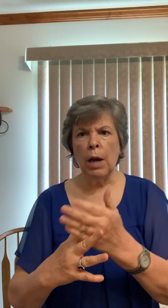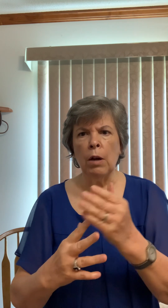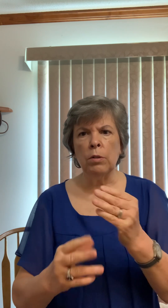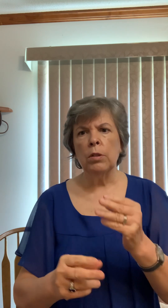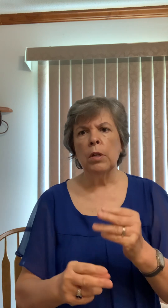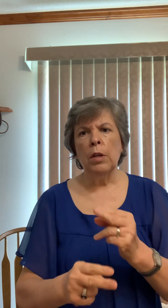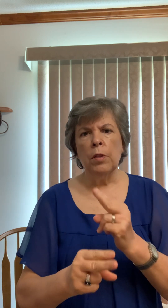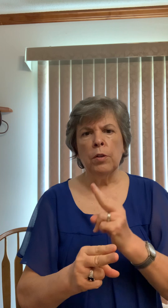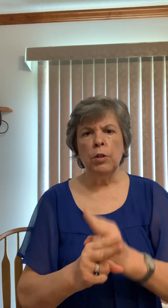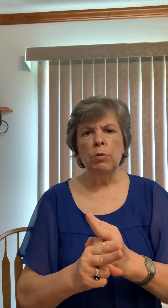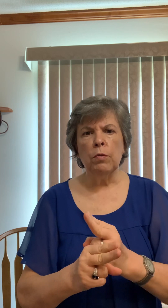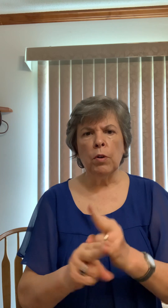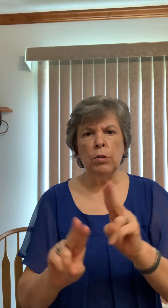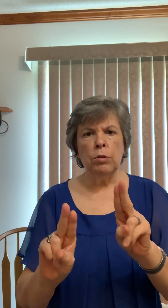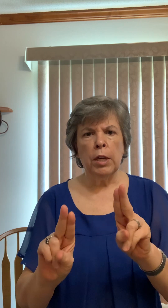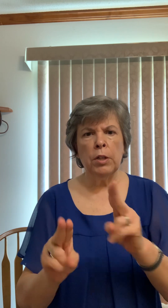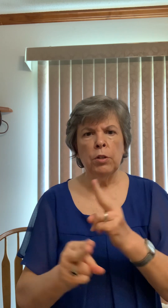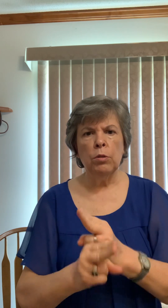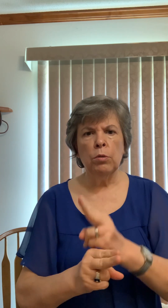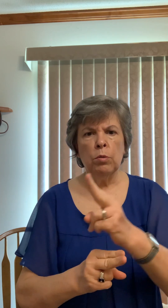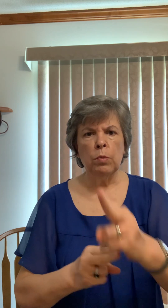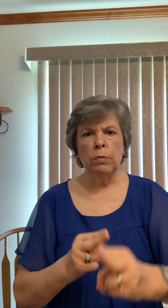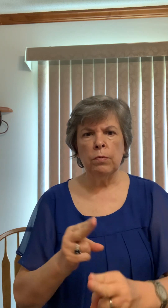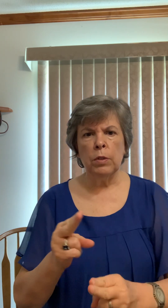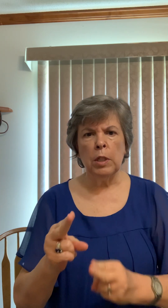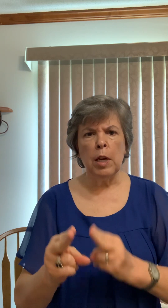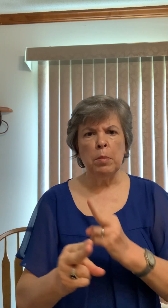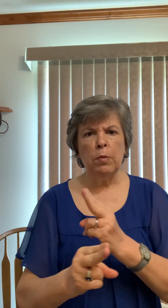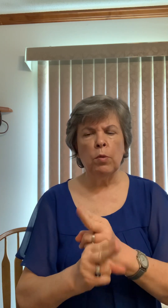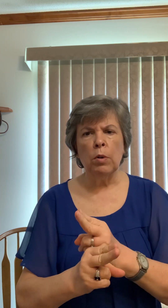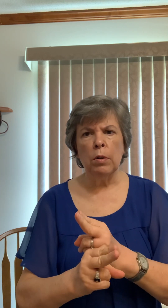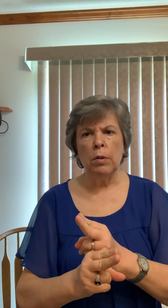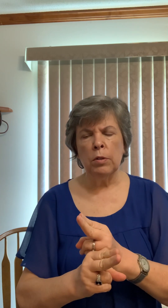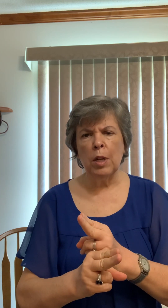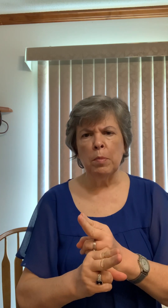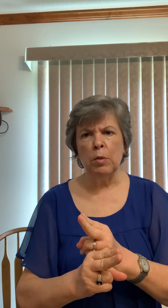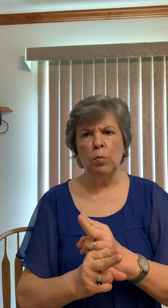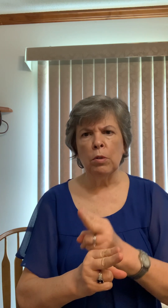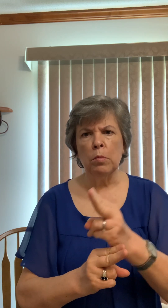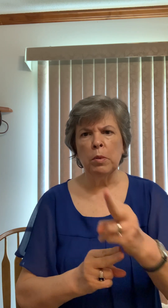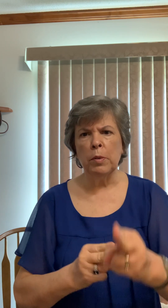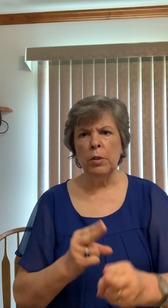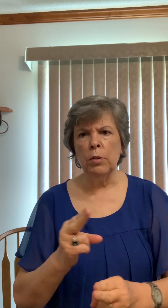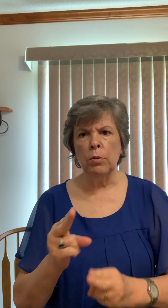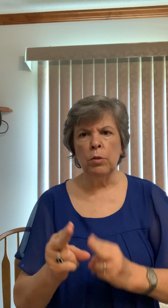Throughout the universe, you take U's, we've done that before, same as world, but with U's.